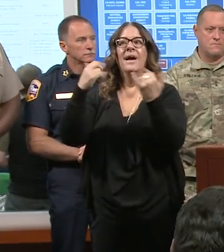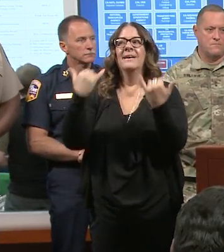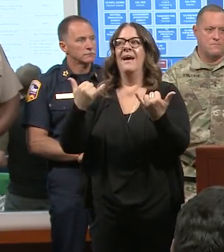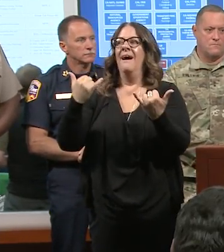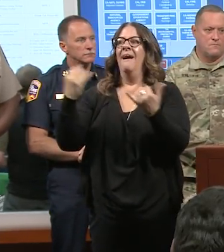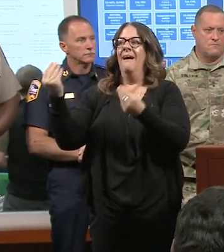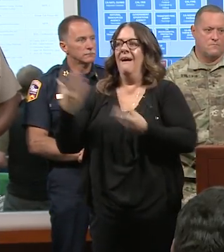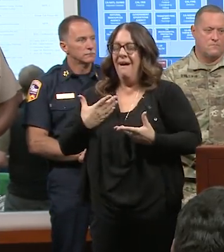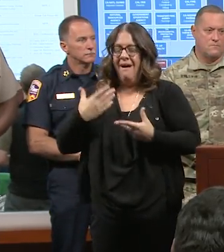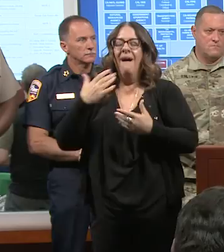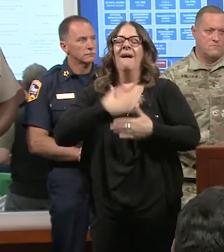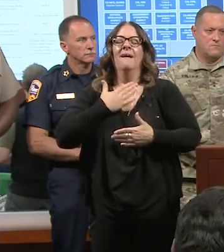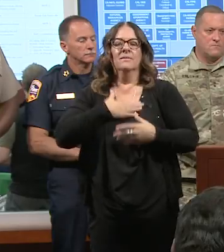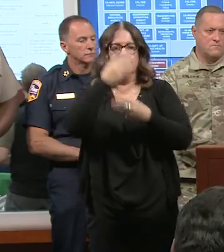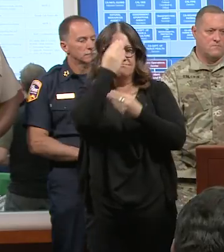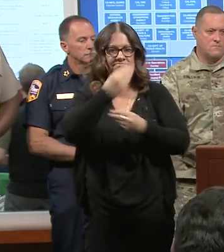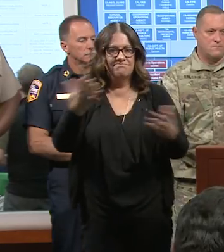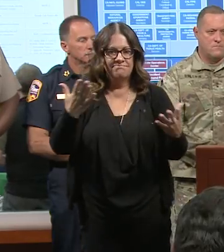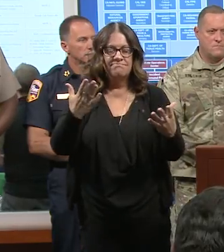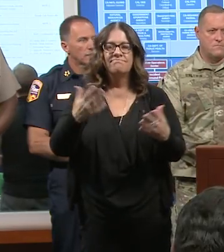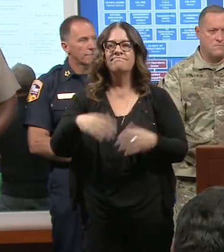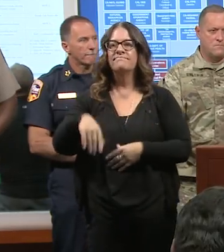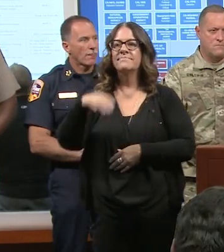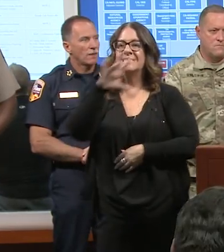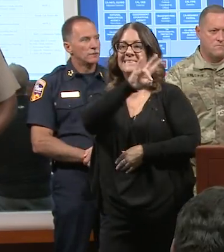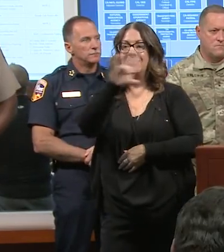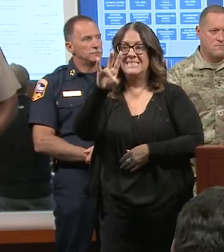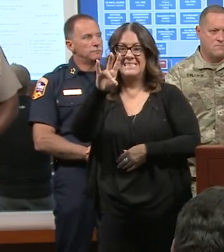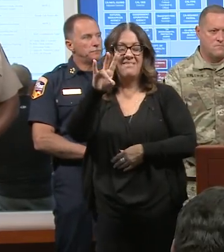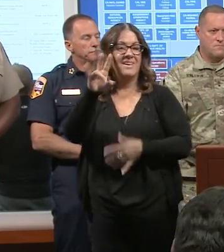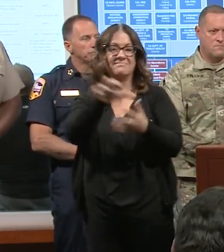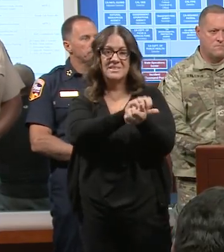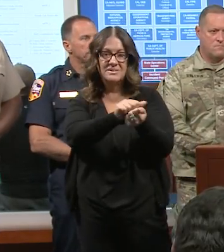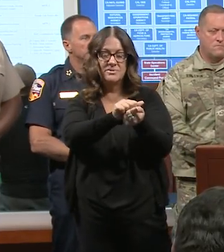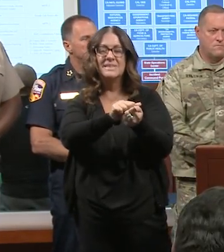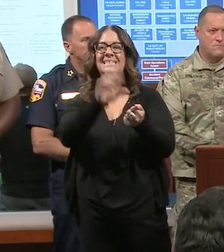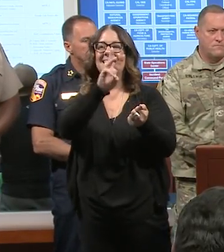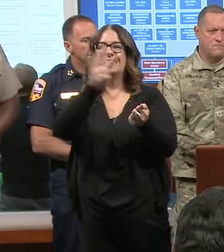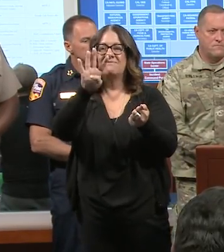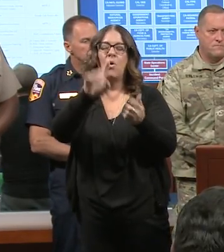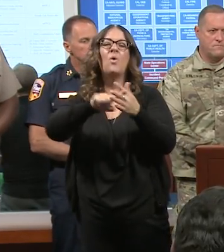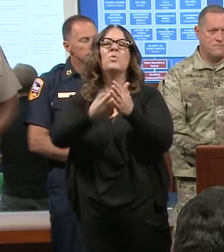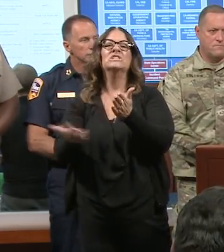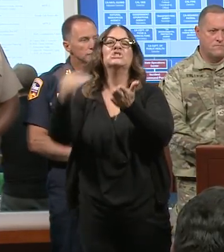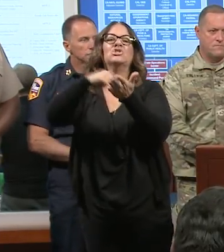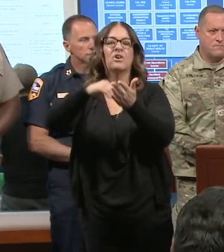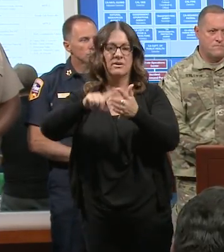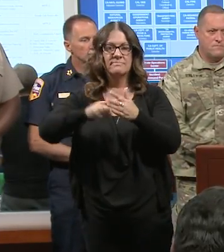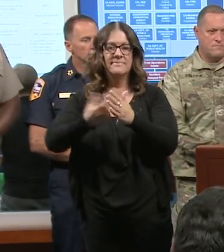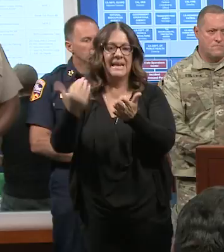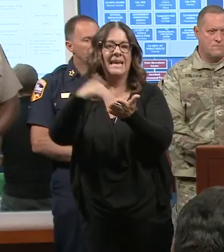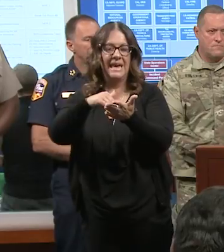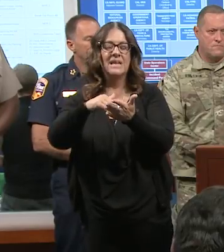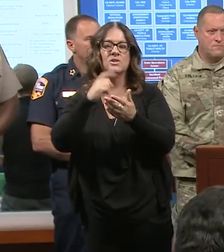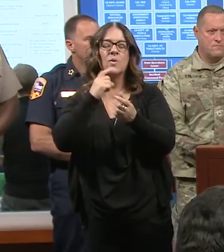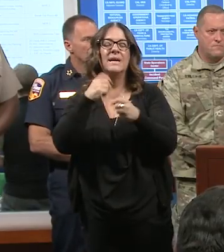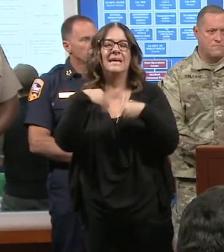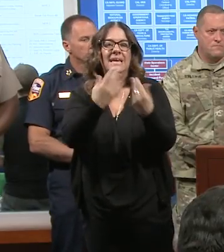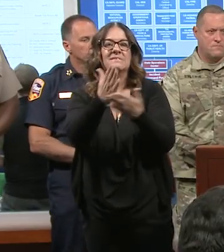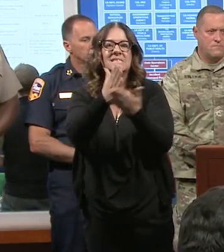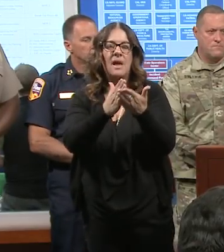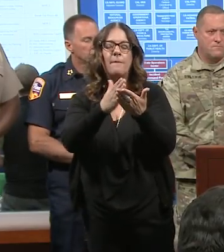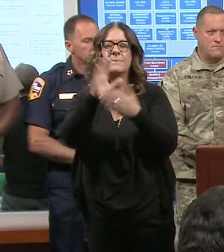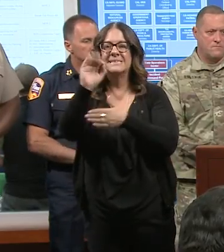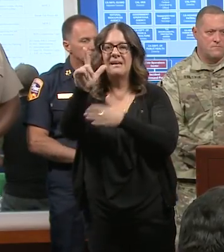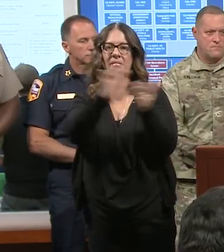morning that 64 of those 77 have been restored, and we're beginning to get cell coverage back into some of the areas,